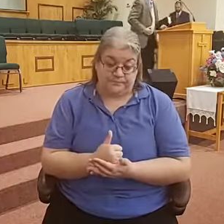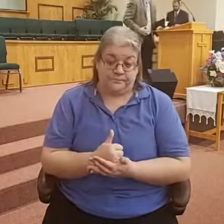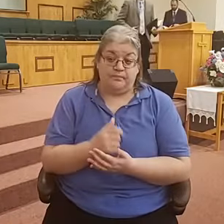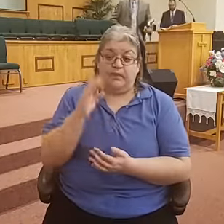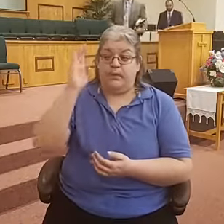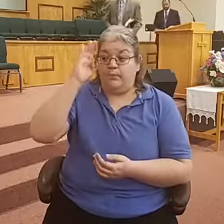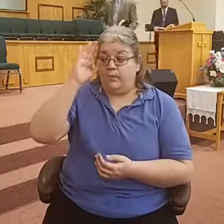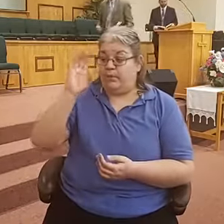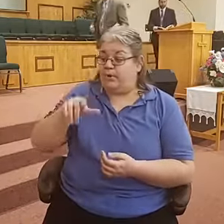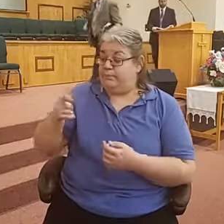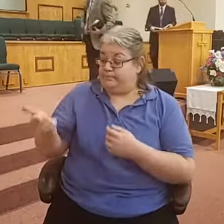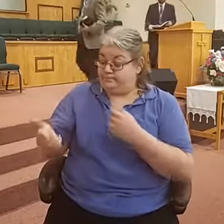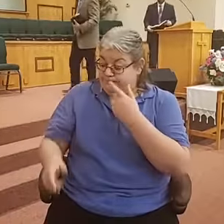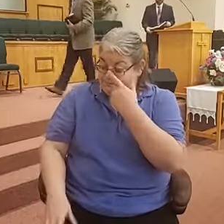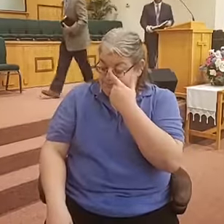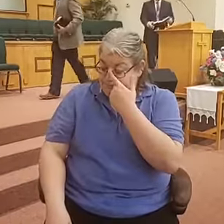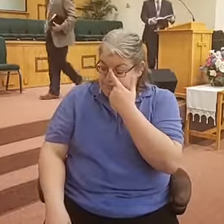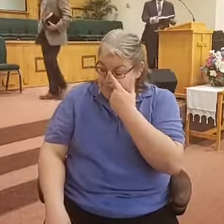Ryan.